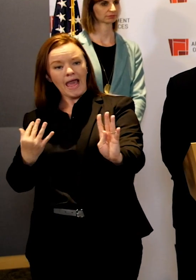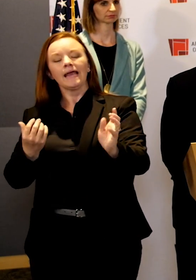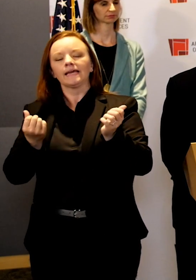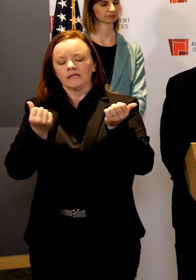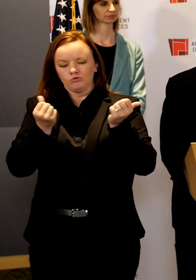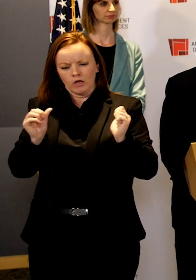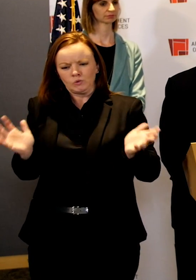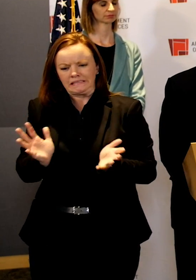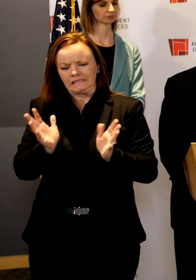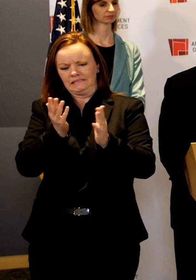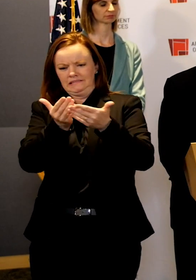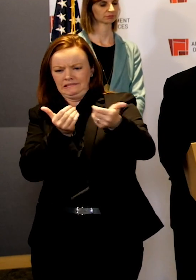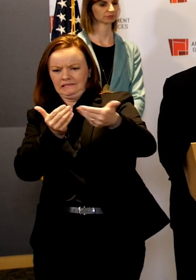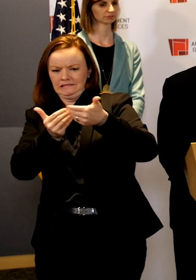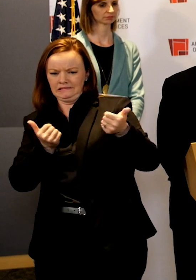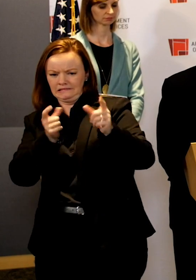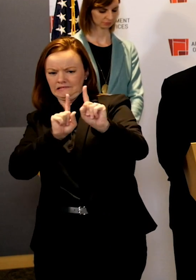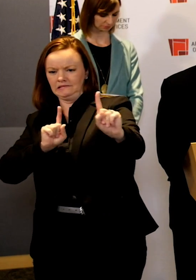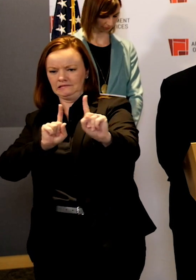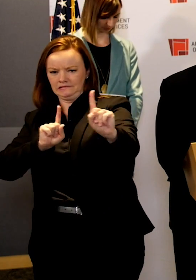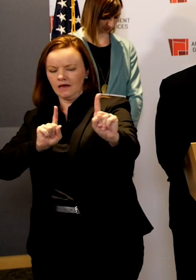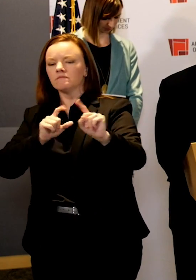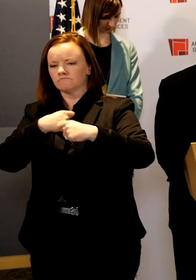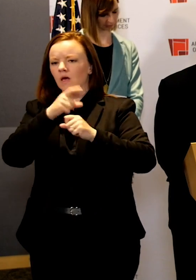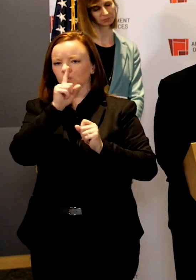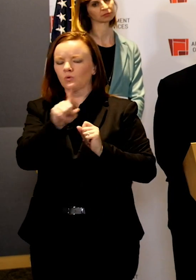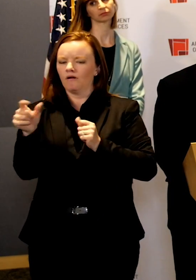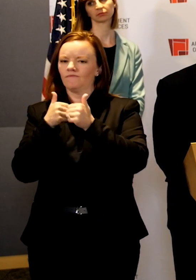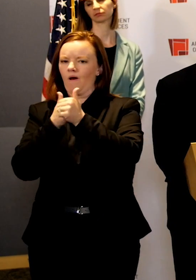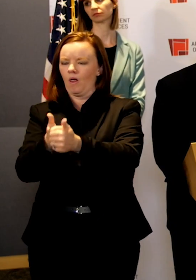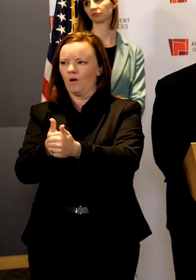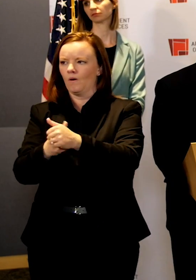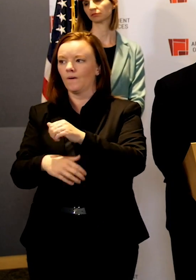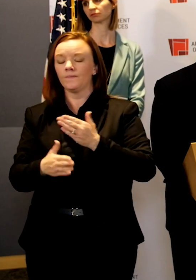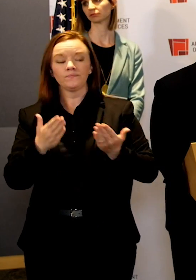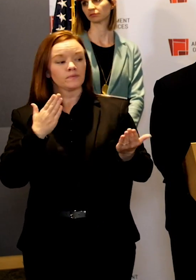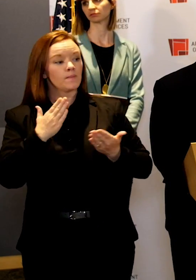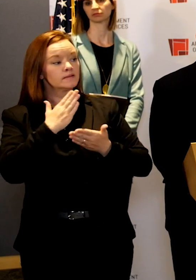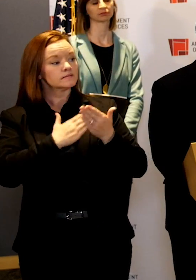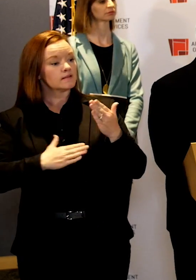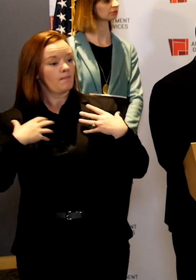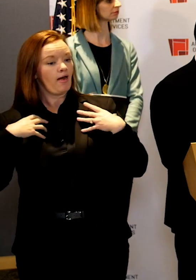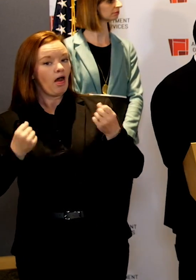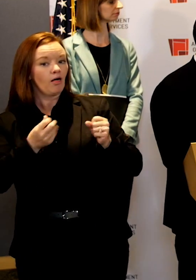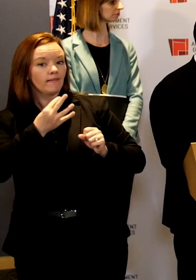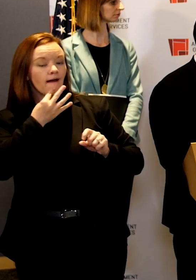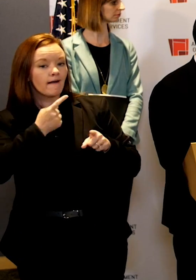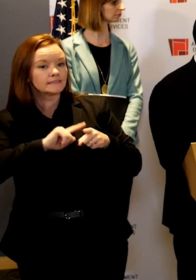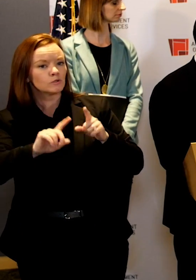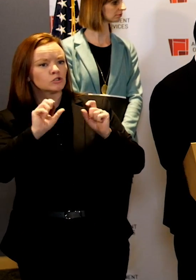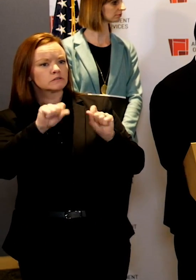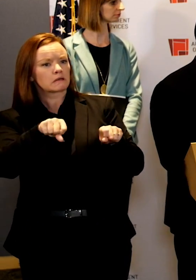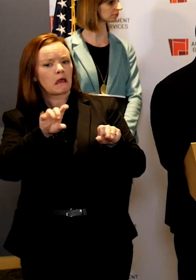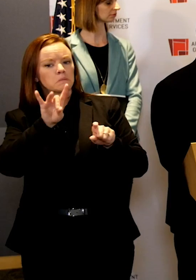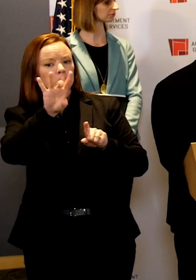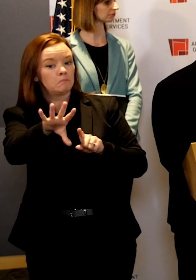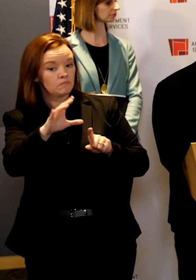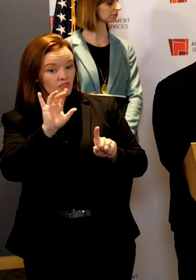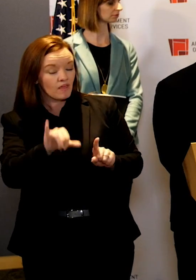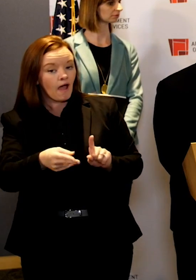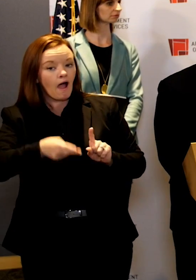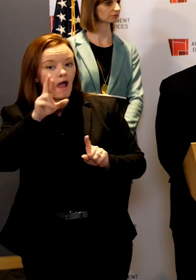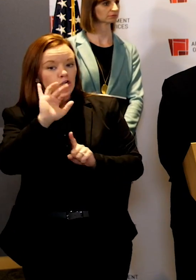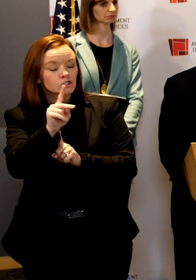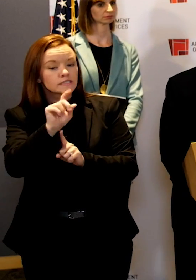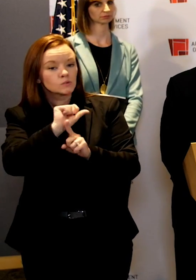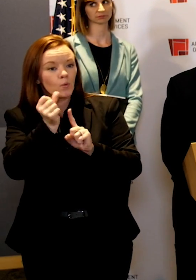social distance and make sure that those things are being maintained. Maybe some of the health experts could weigh in and ask if this would be a high-risk situation, walking into